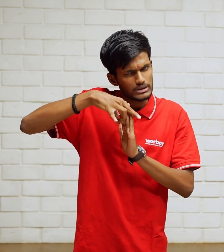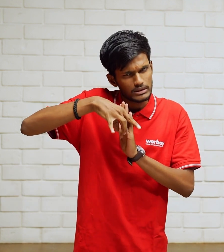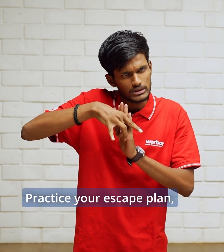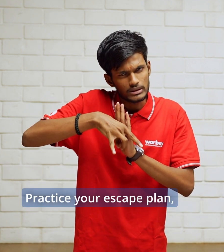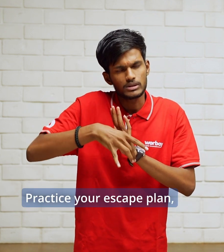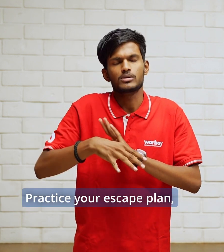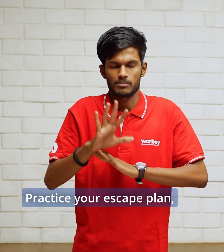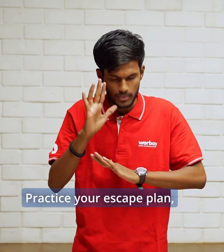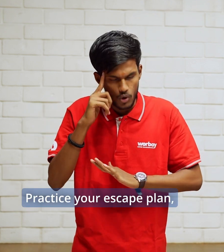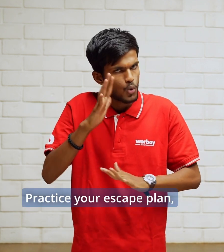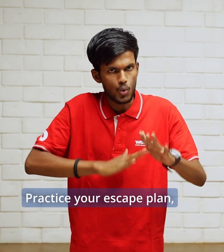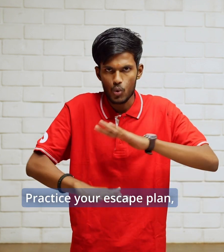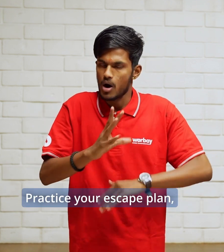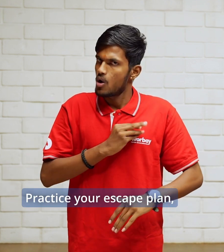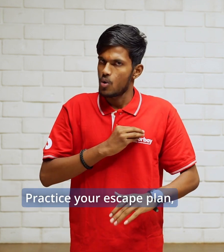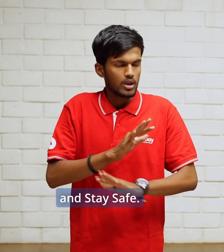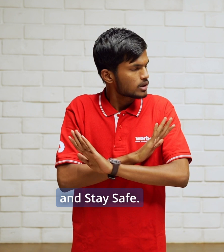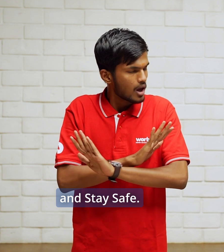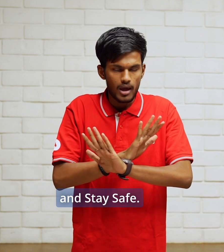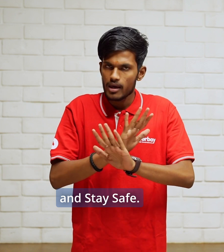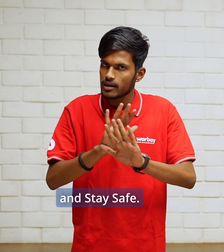Practice your escape plan and stay safe.